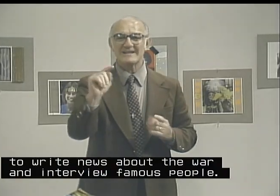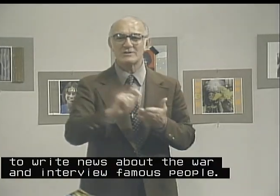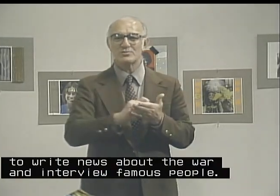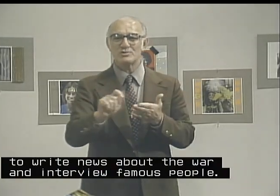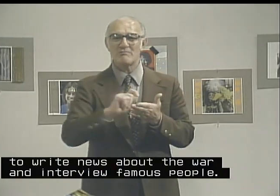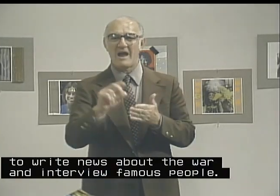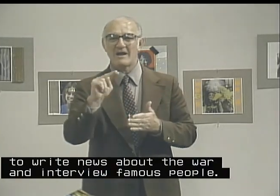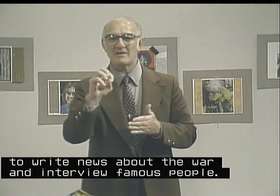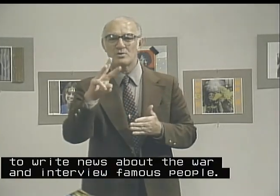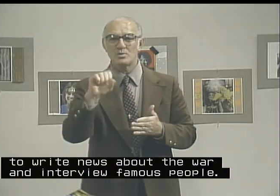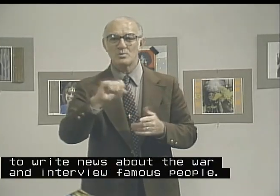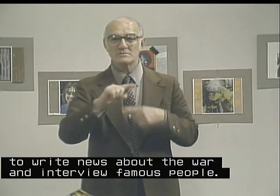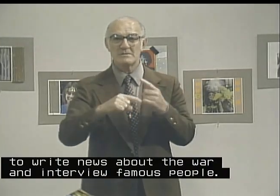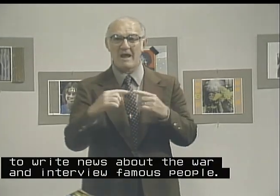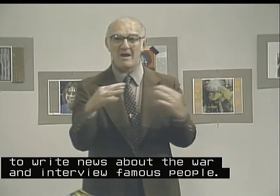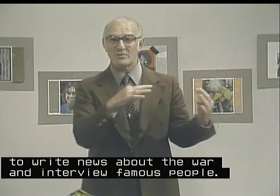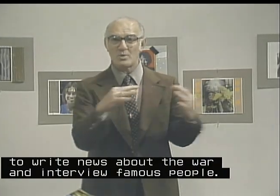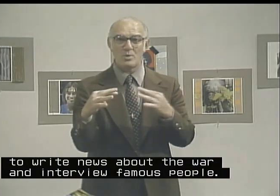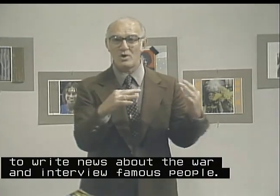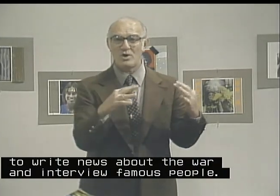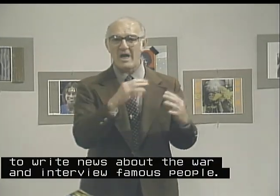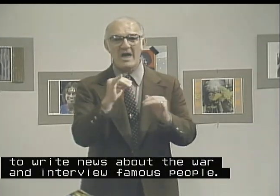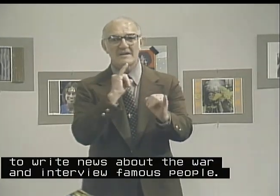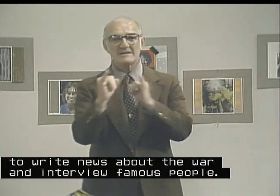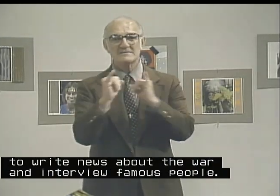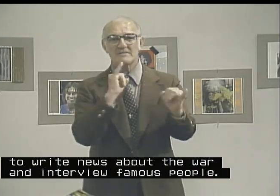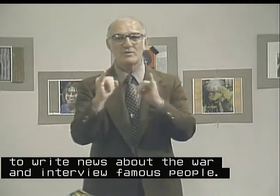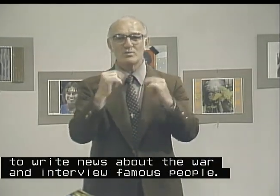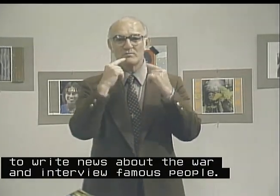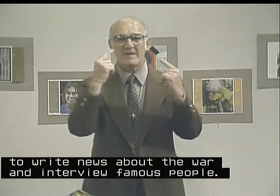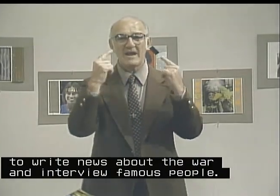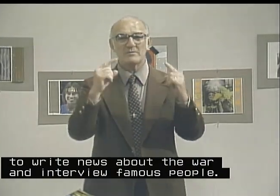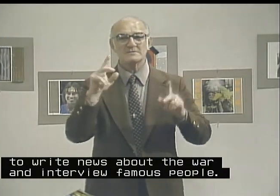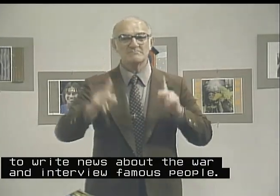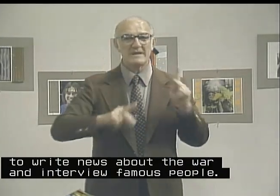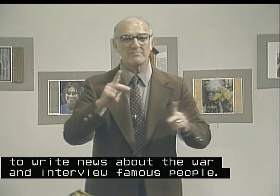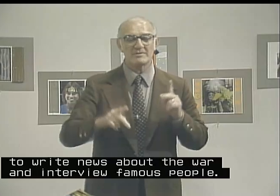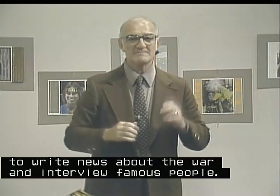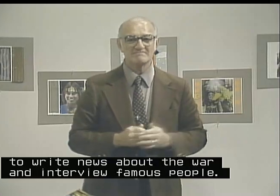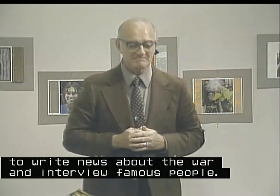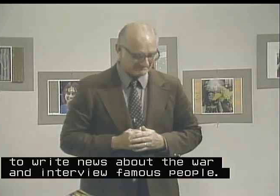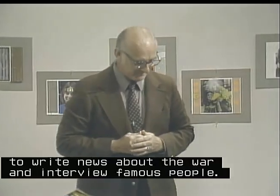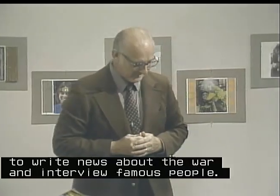to write news about the war, interview famous people.